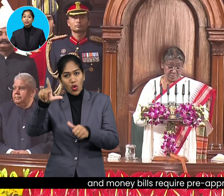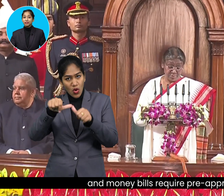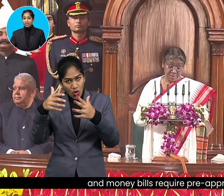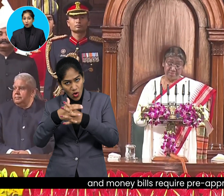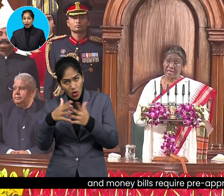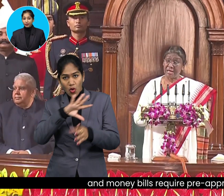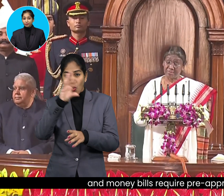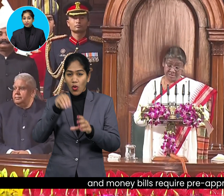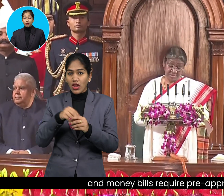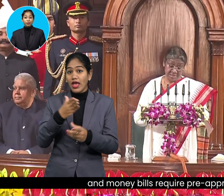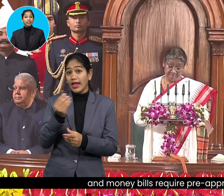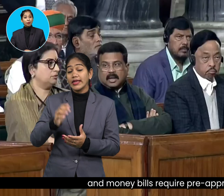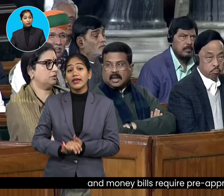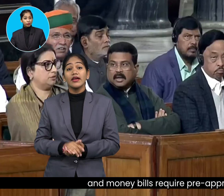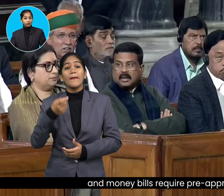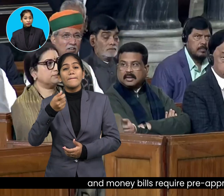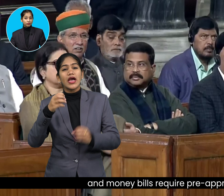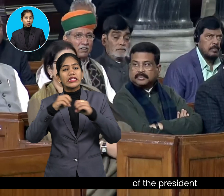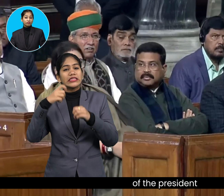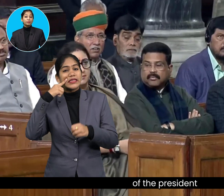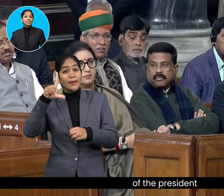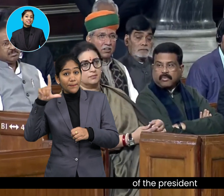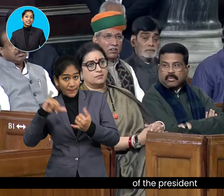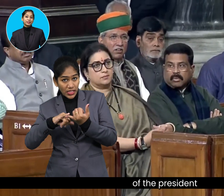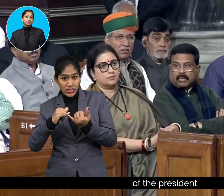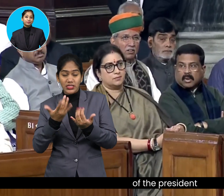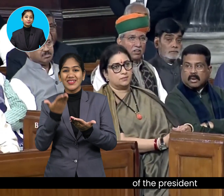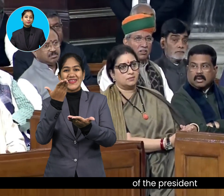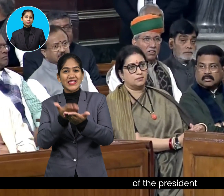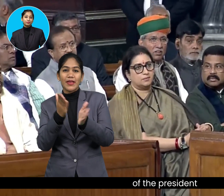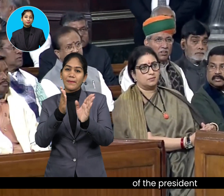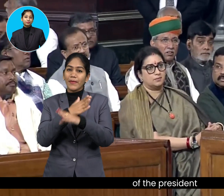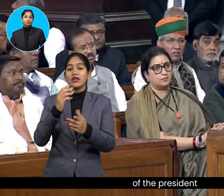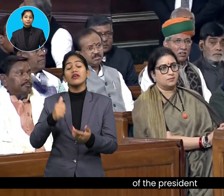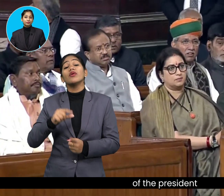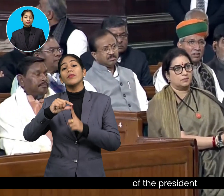and money bills require pre-approval of the President.